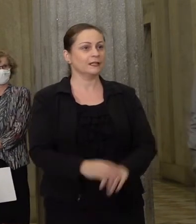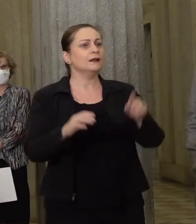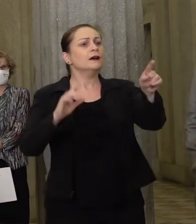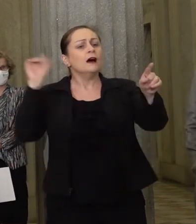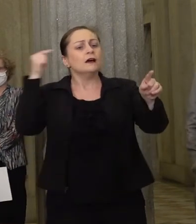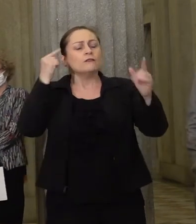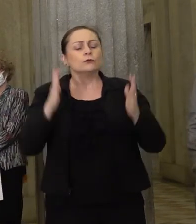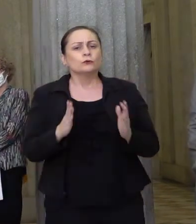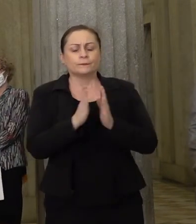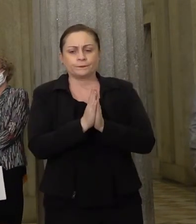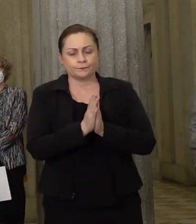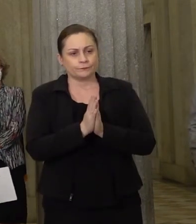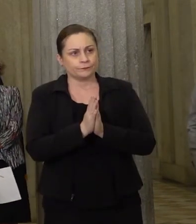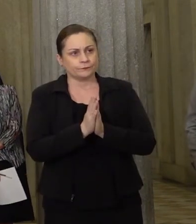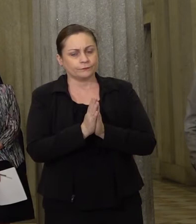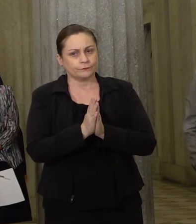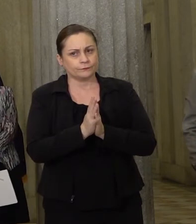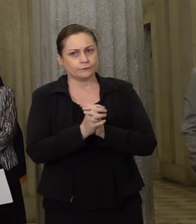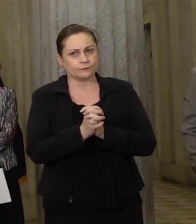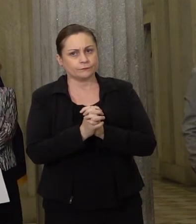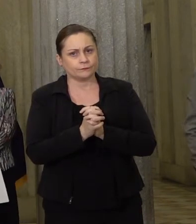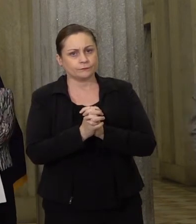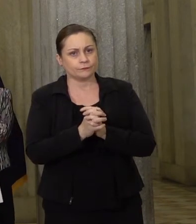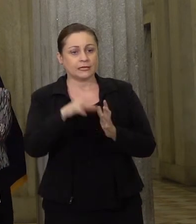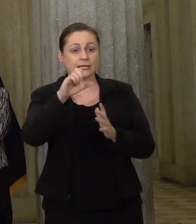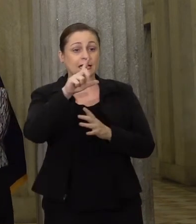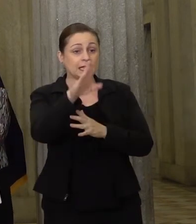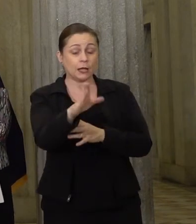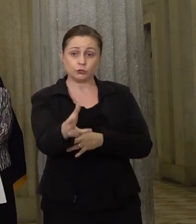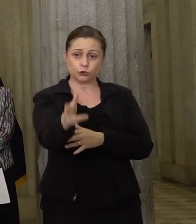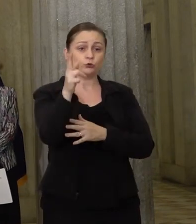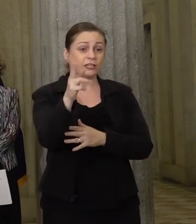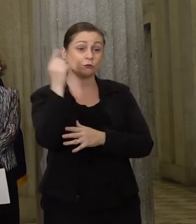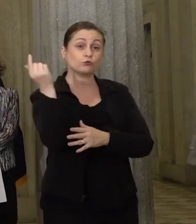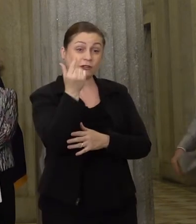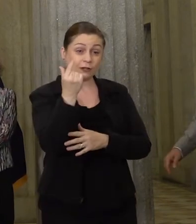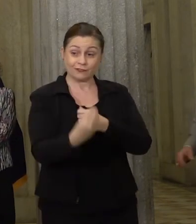What, if any, affected the club shooting in Greenville over the holiday?